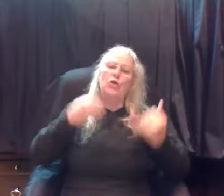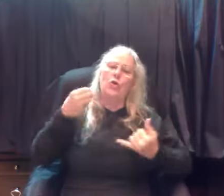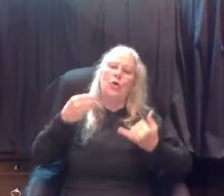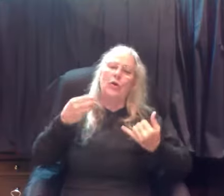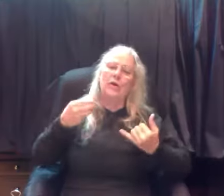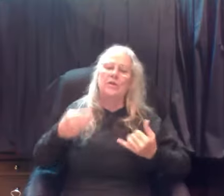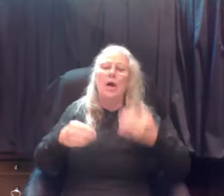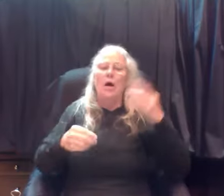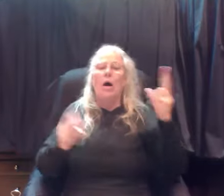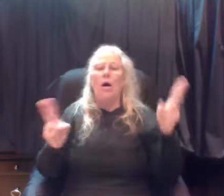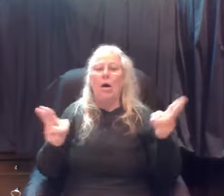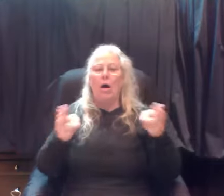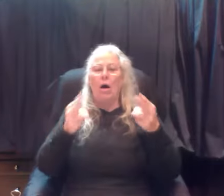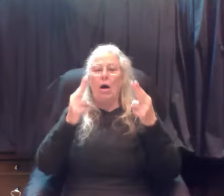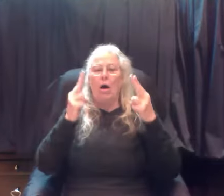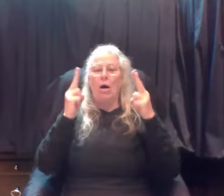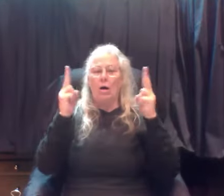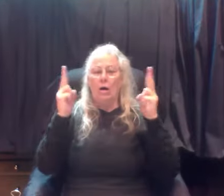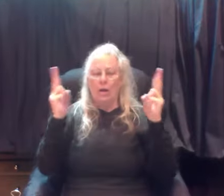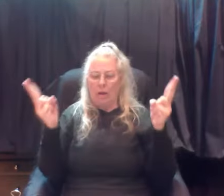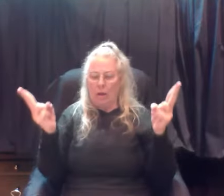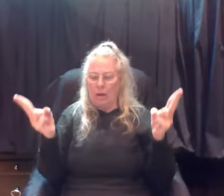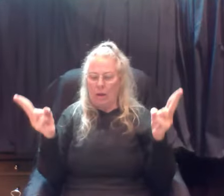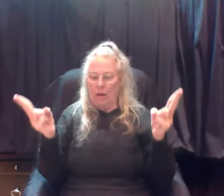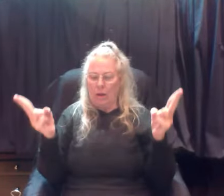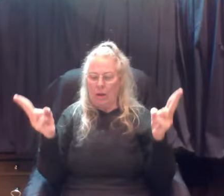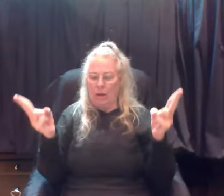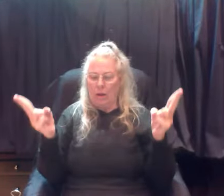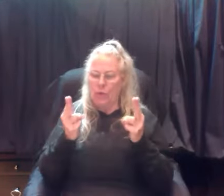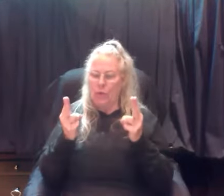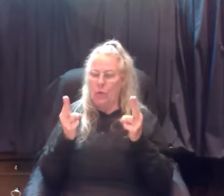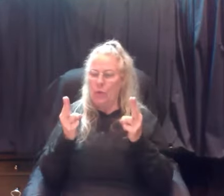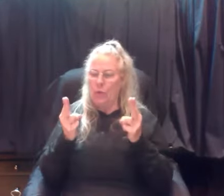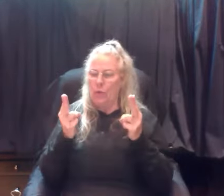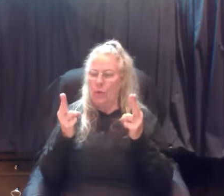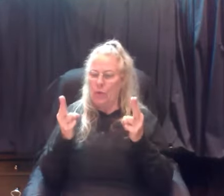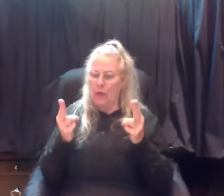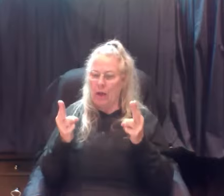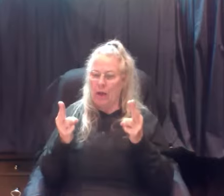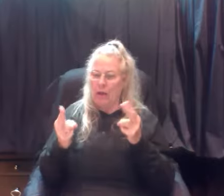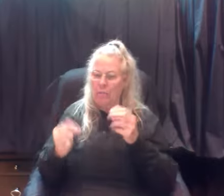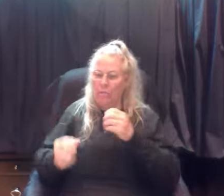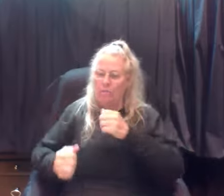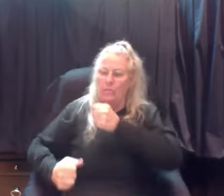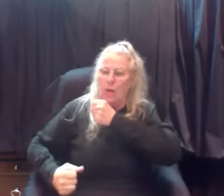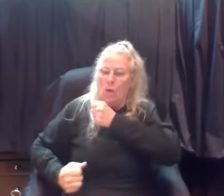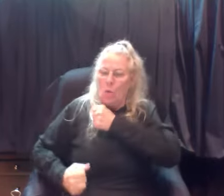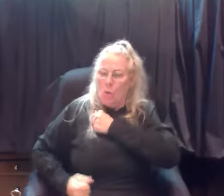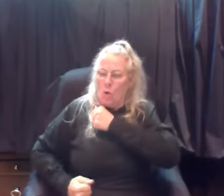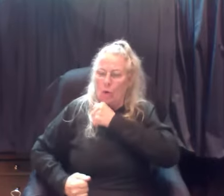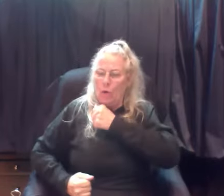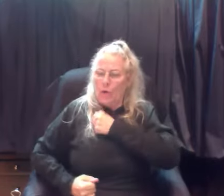alleluia warrior